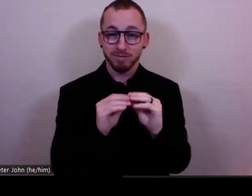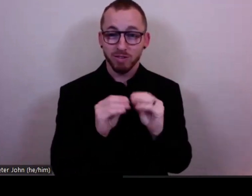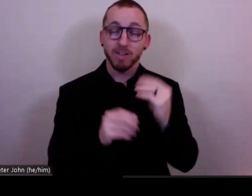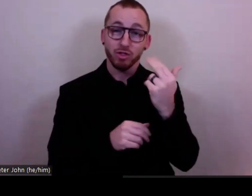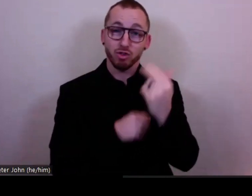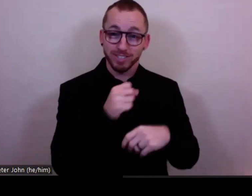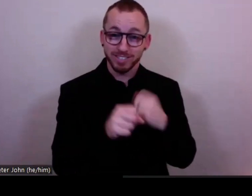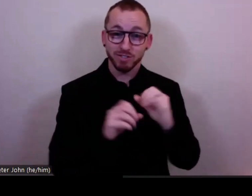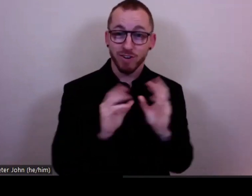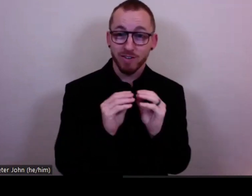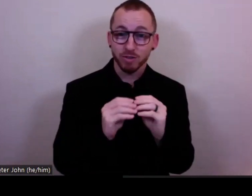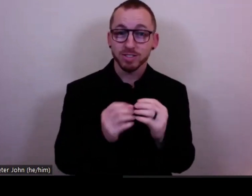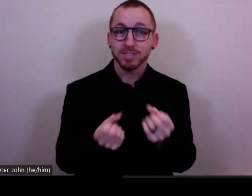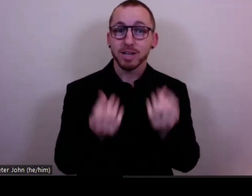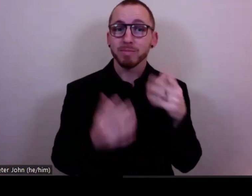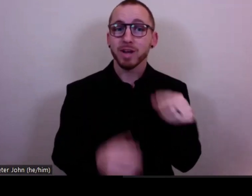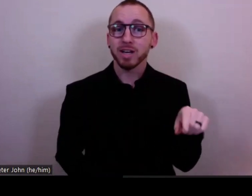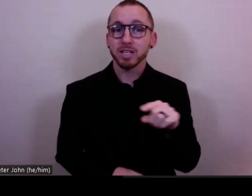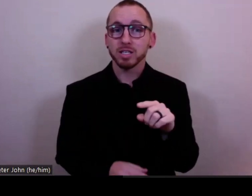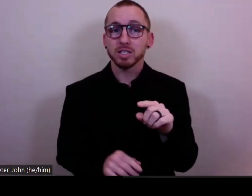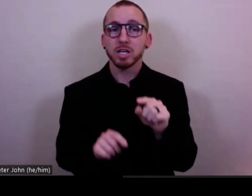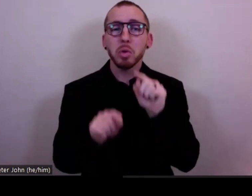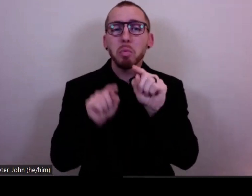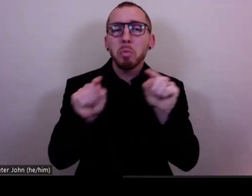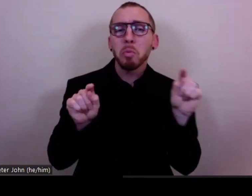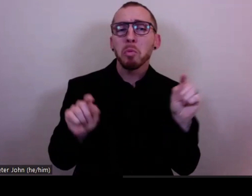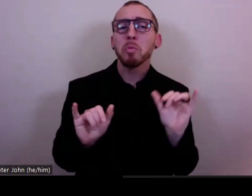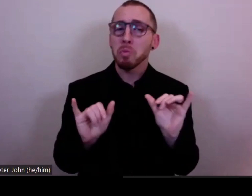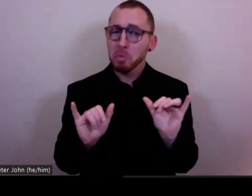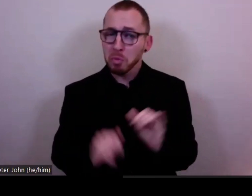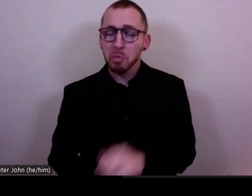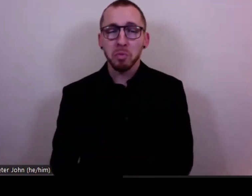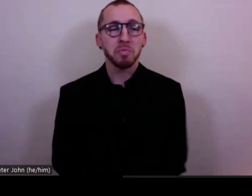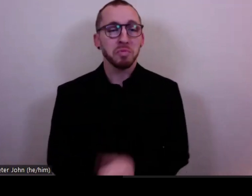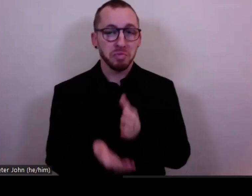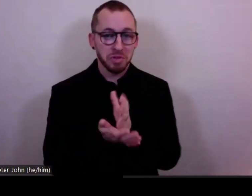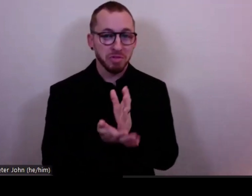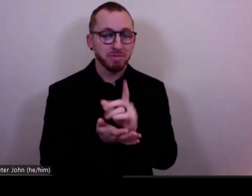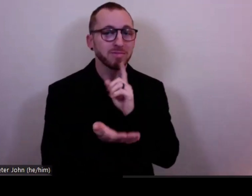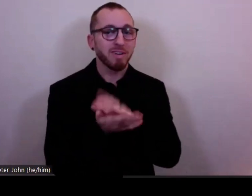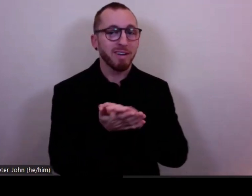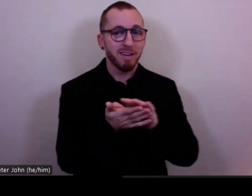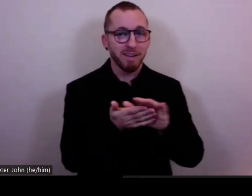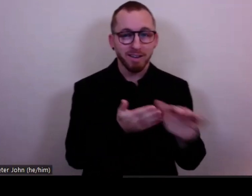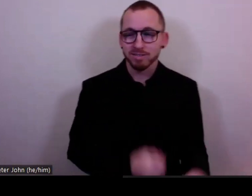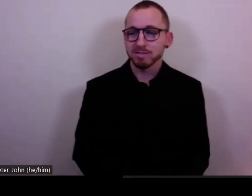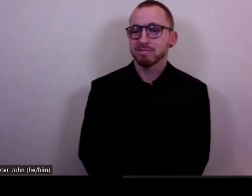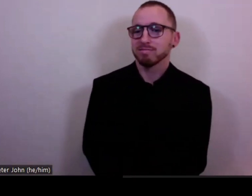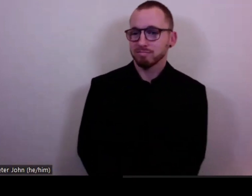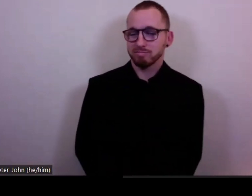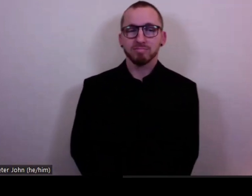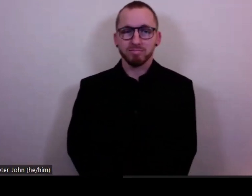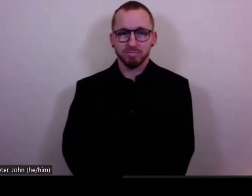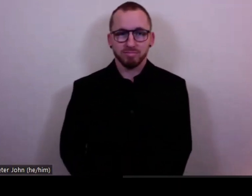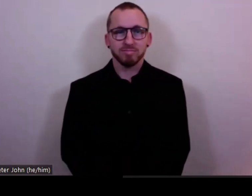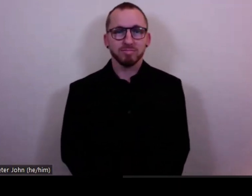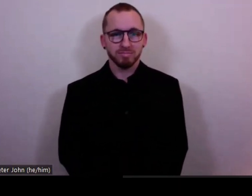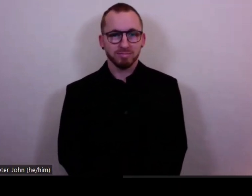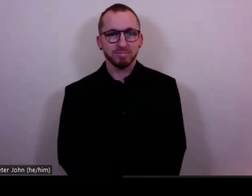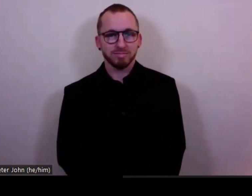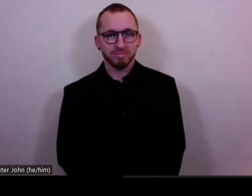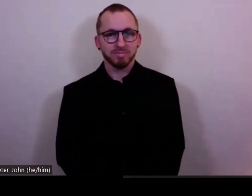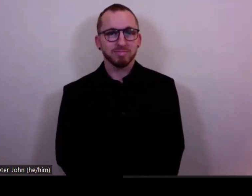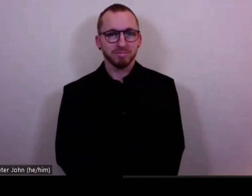Ooh, we've got a couple in the back. All right, very nice. So we have our veteran Across the